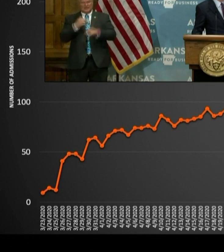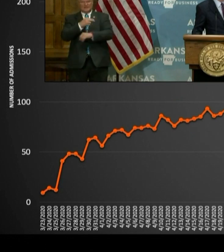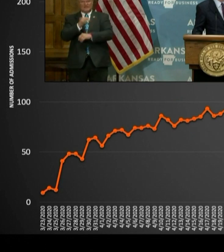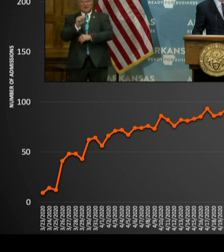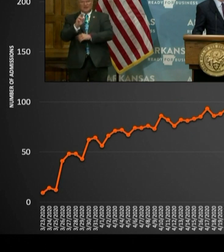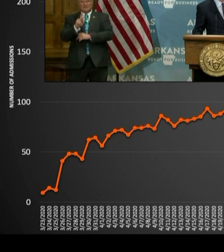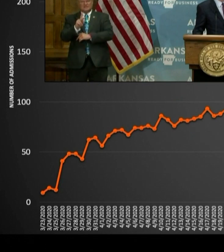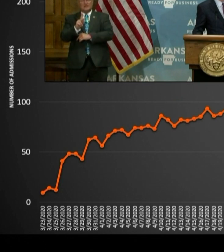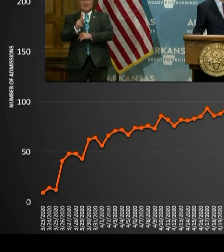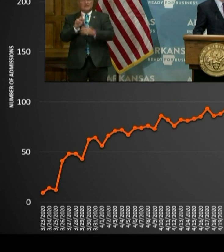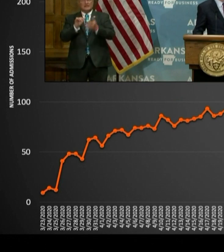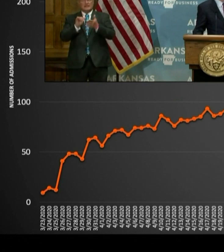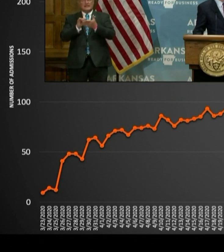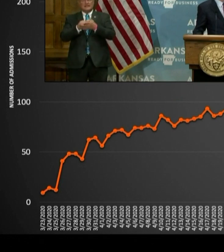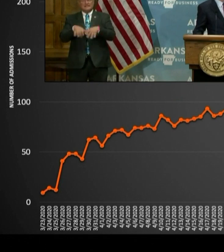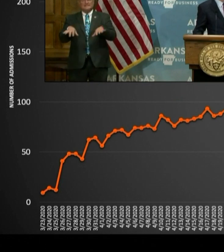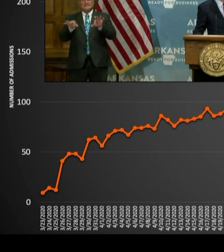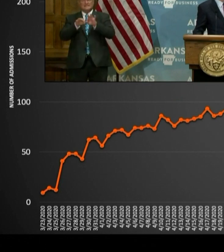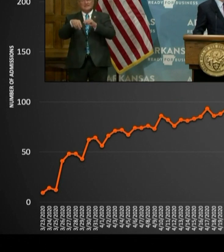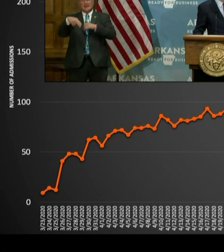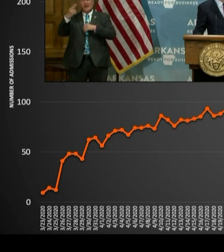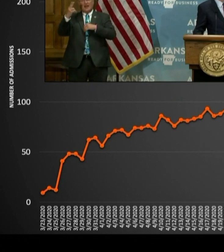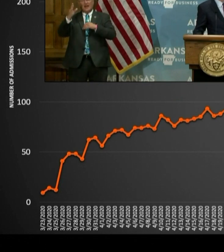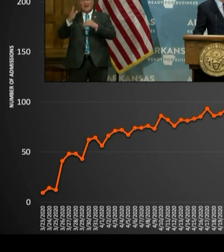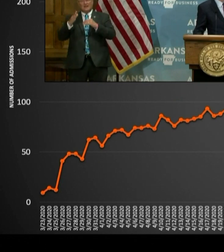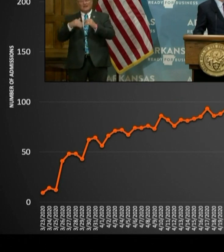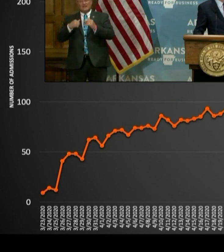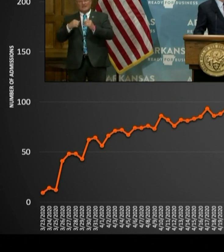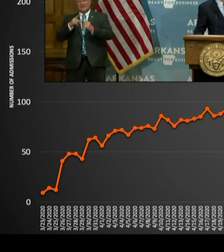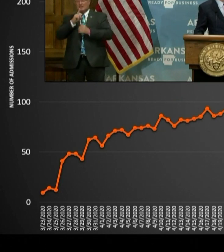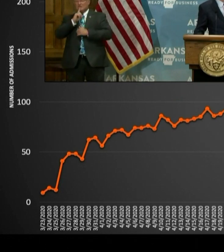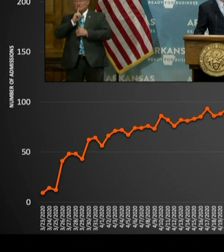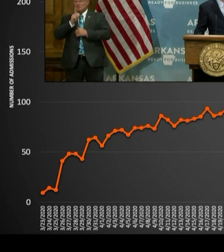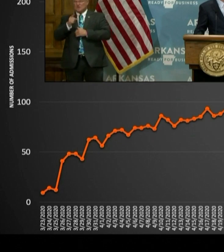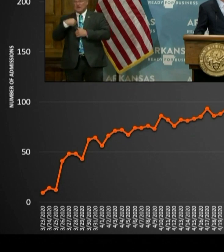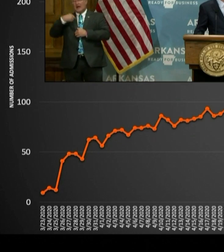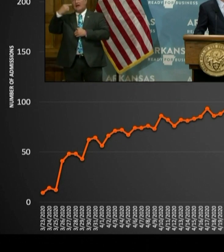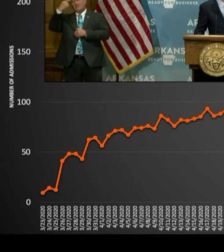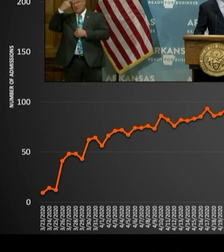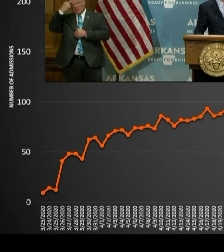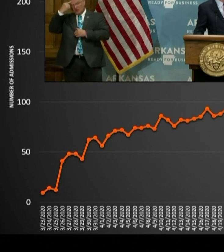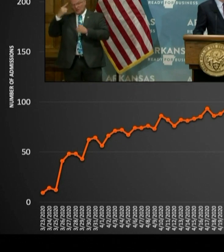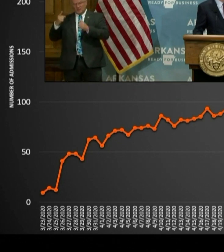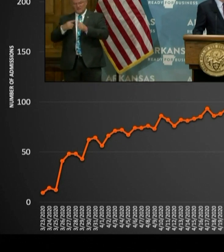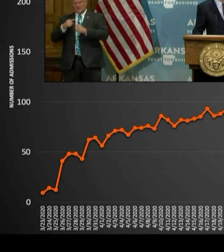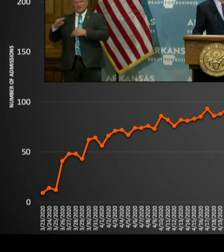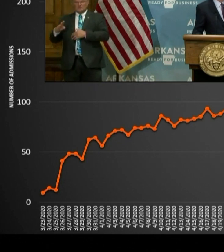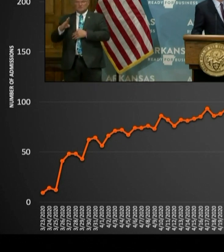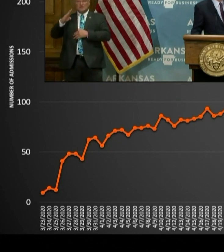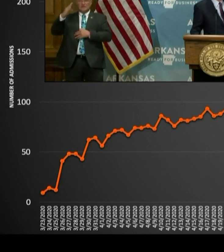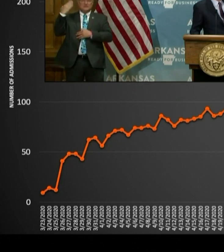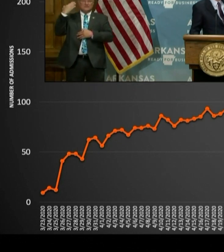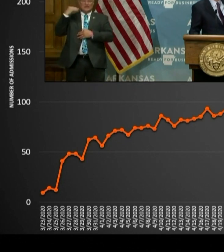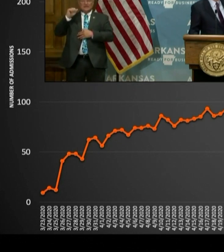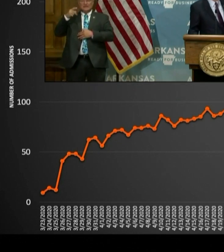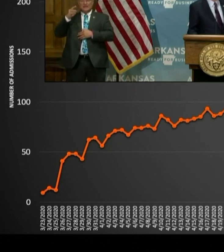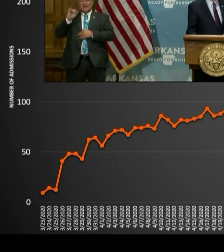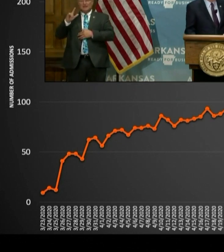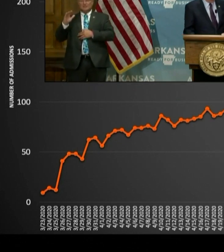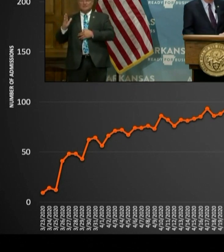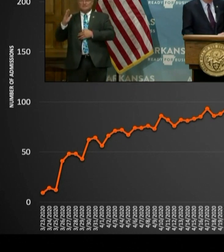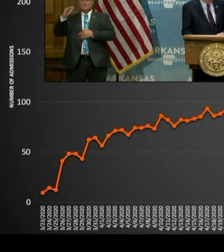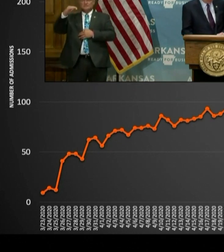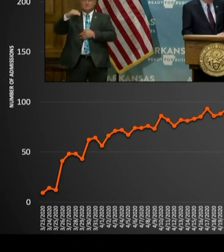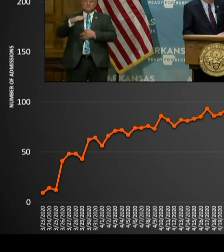Arkansas, which is significantly higher than when we were really at what I thought was the first peak in April, and now we're